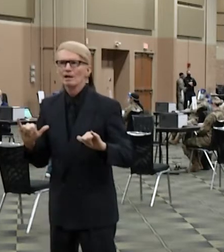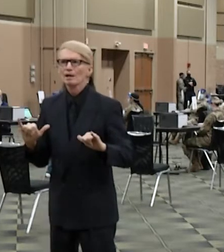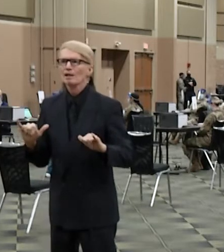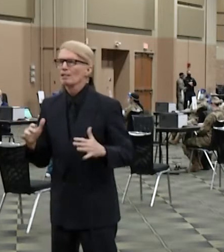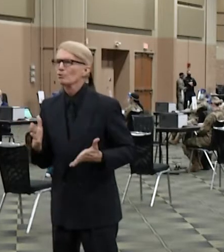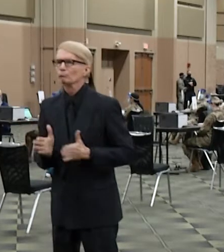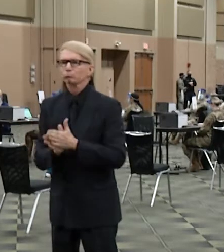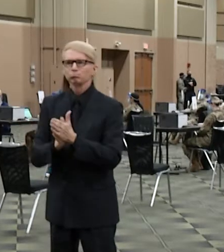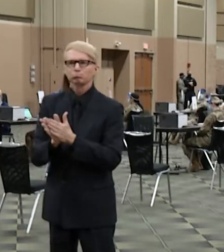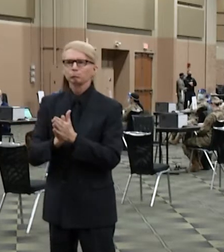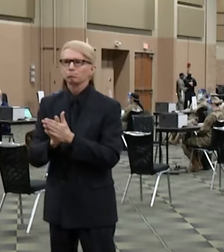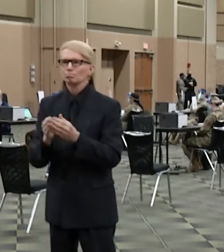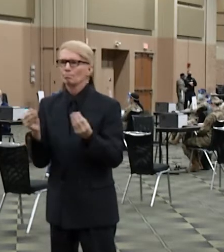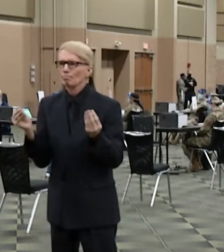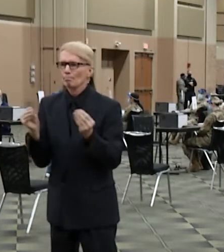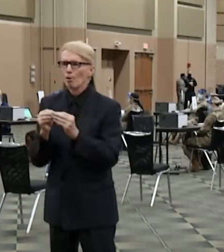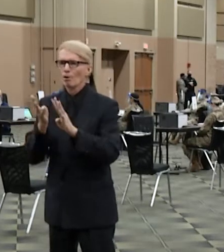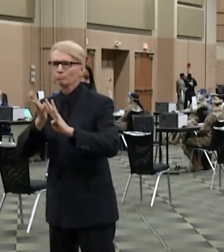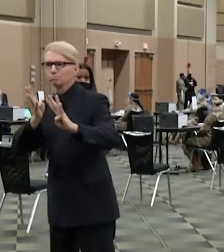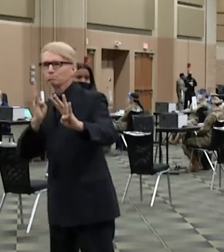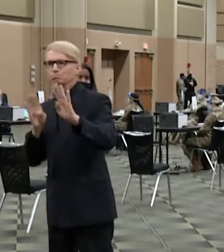residents getting the vaccine.